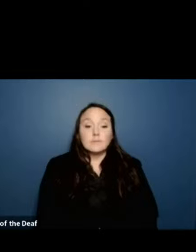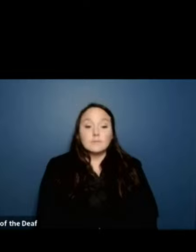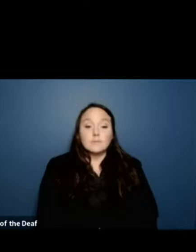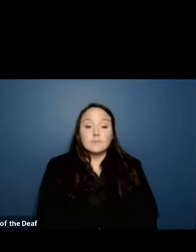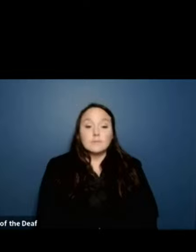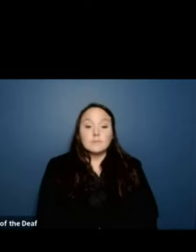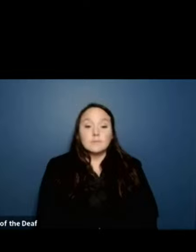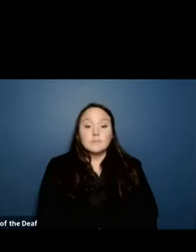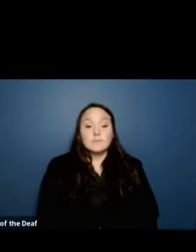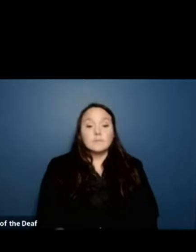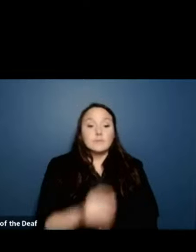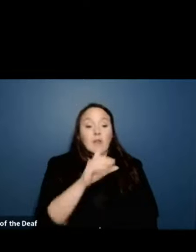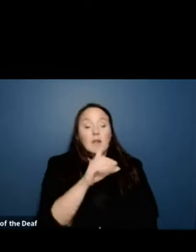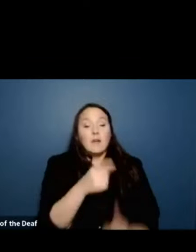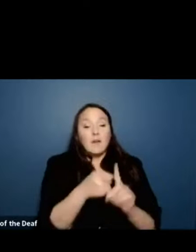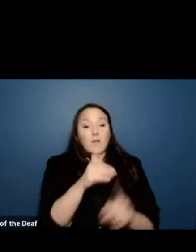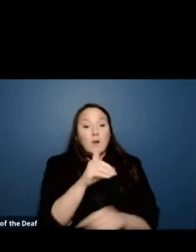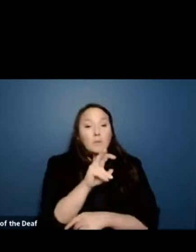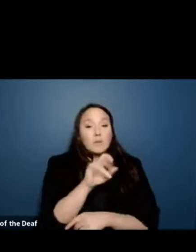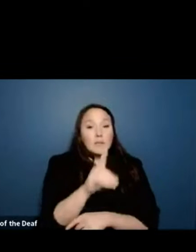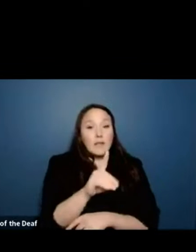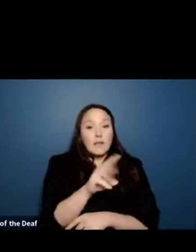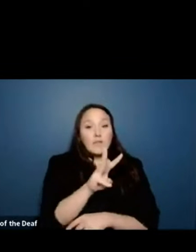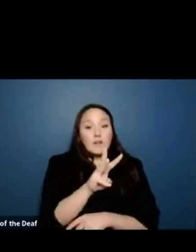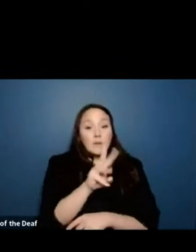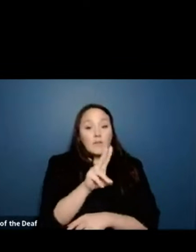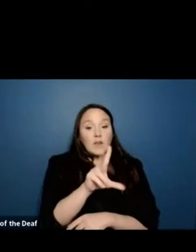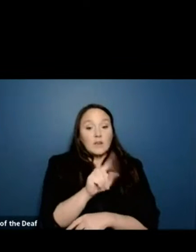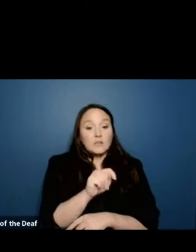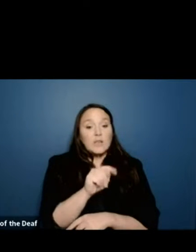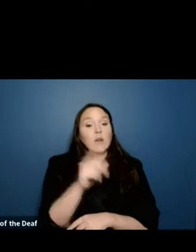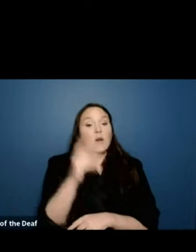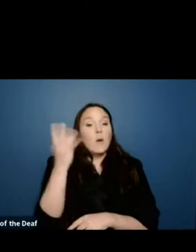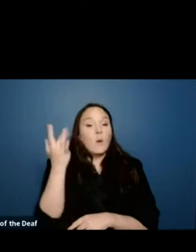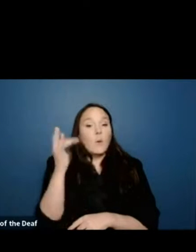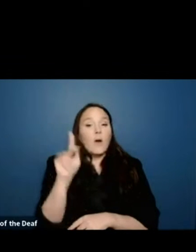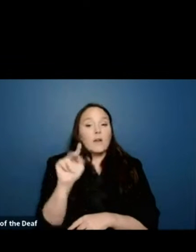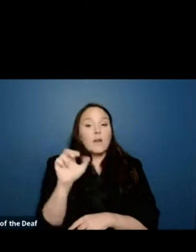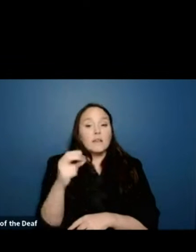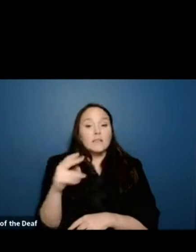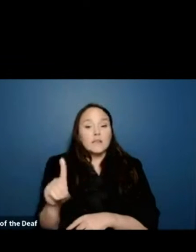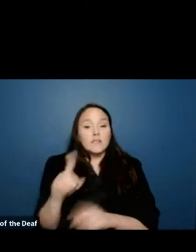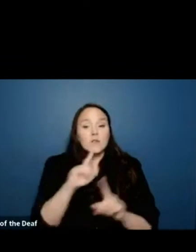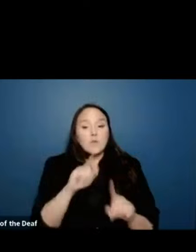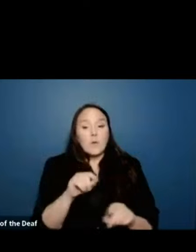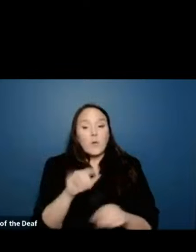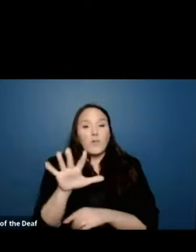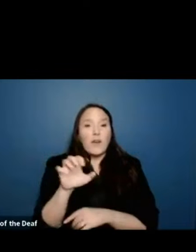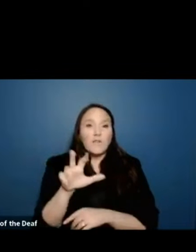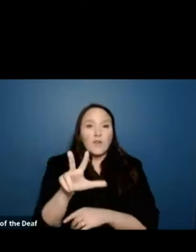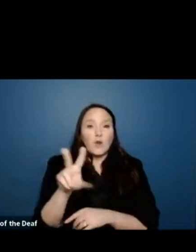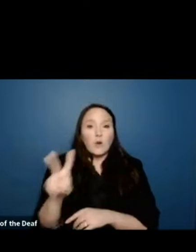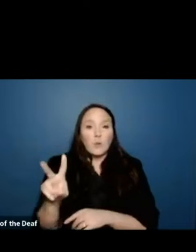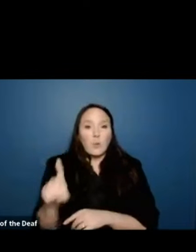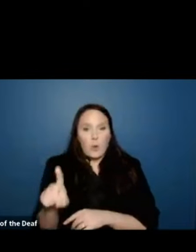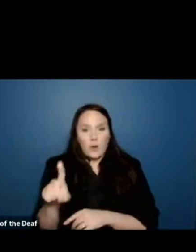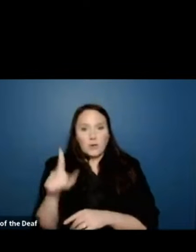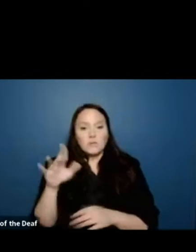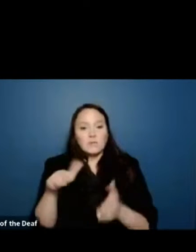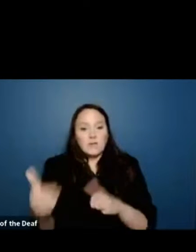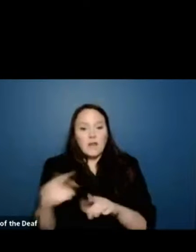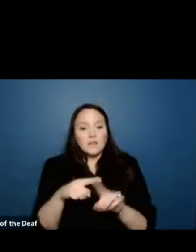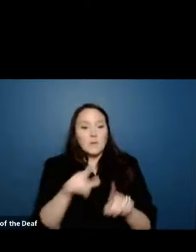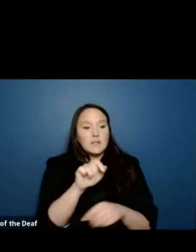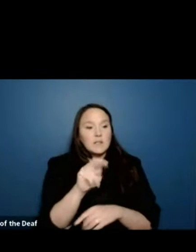Let's see, from David with WVLT, why is the Knox County Health Department reporting 531 deaths when the Tennessee Department